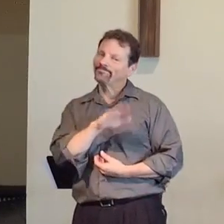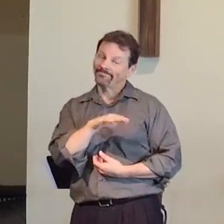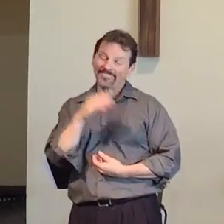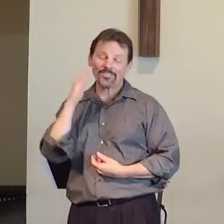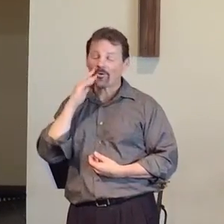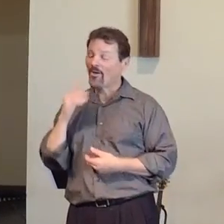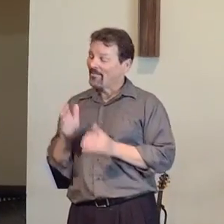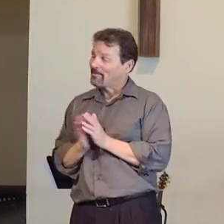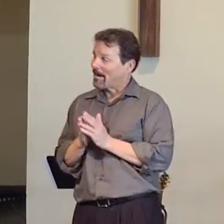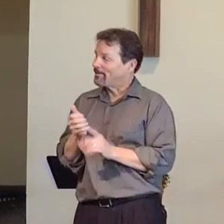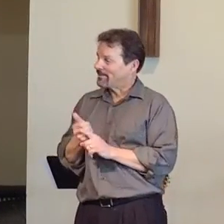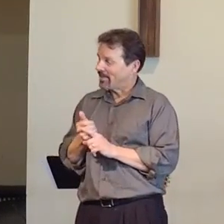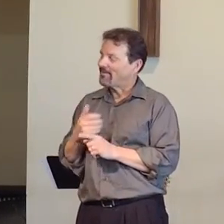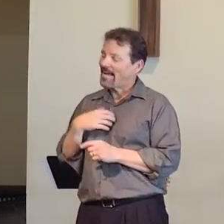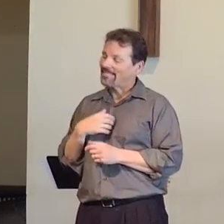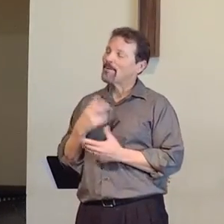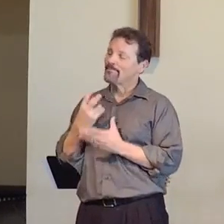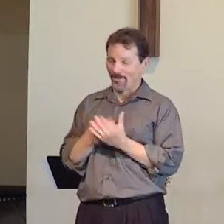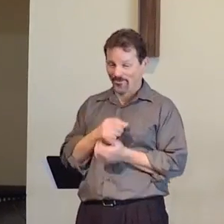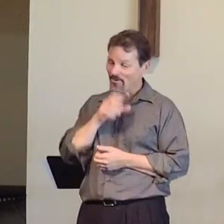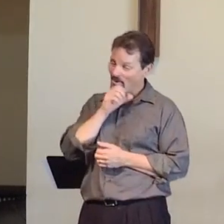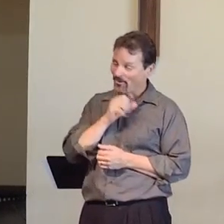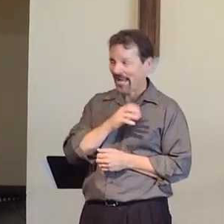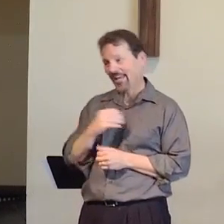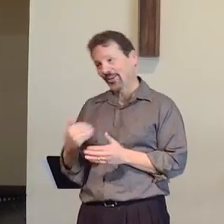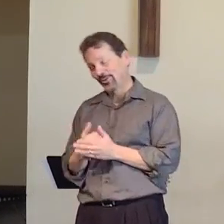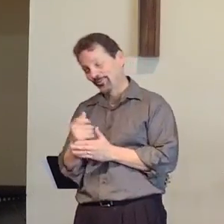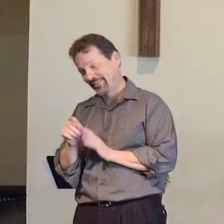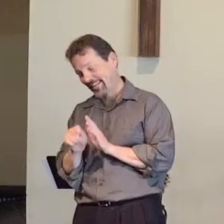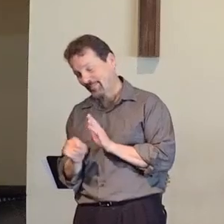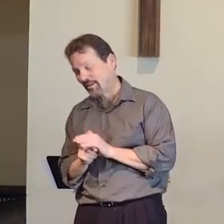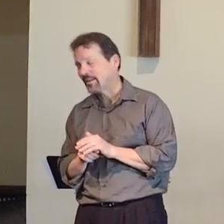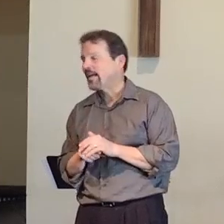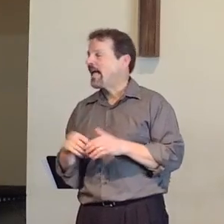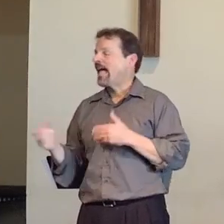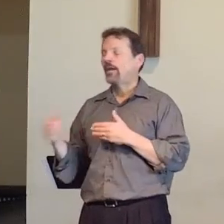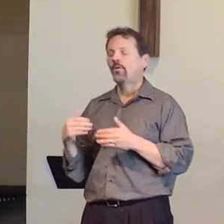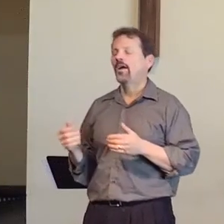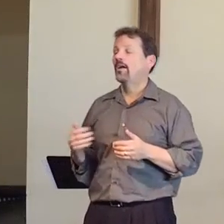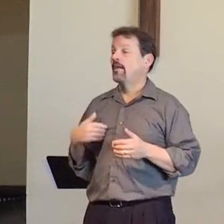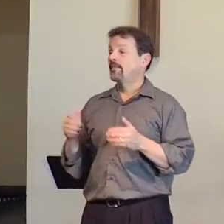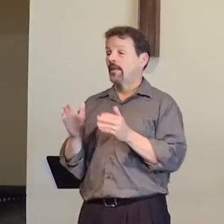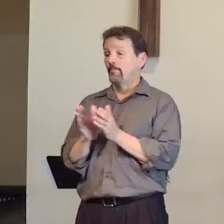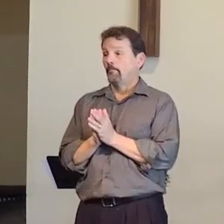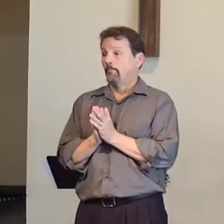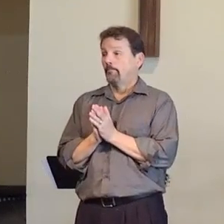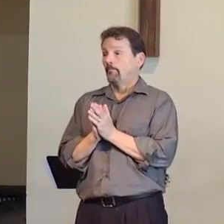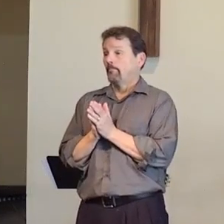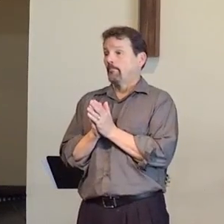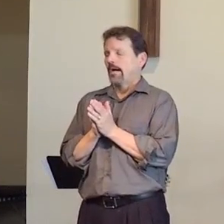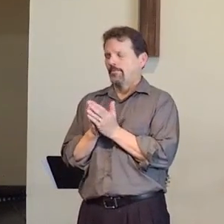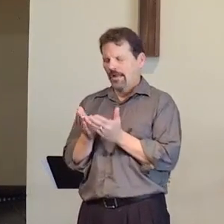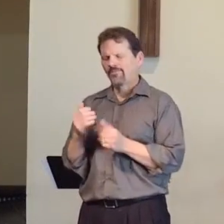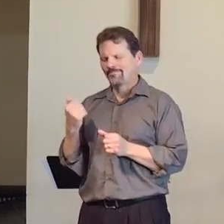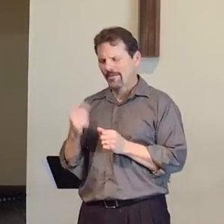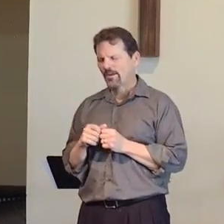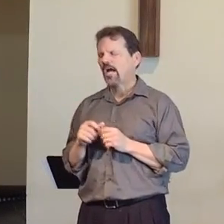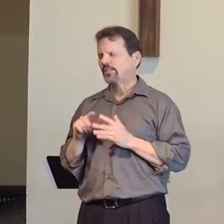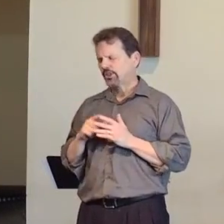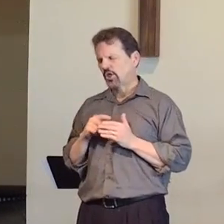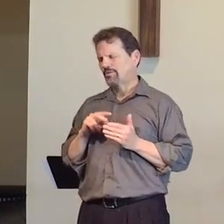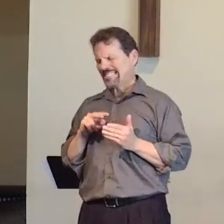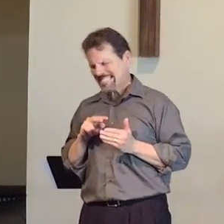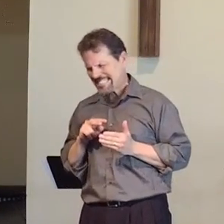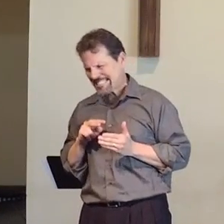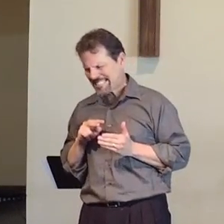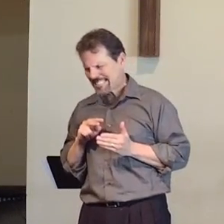one. But I'm looking at this Bible and I'm reading it, and I'm just so frustrated, and I'm having such a